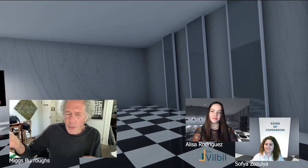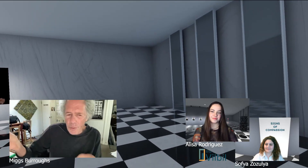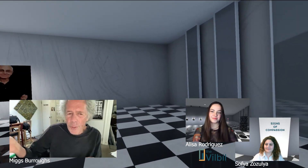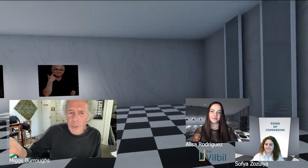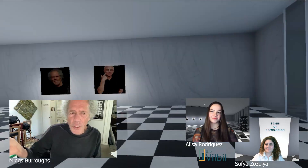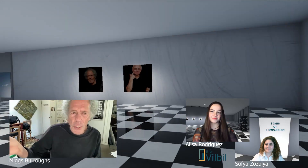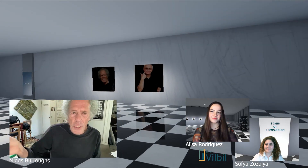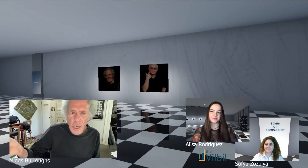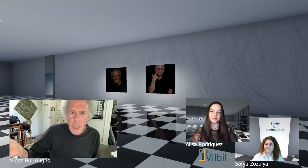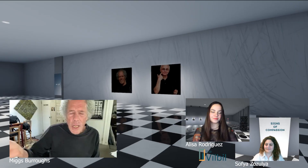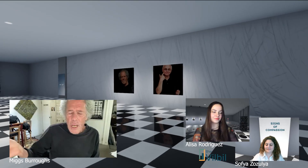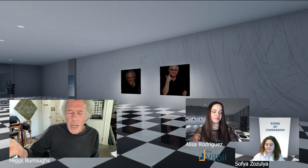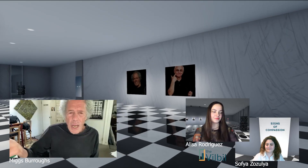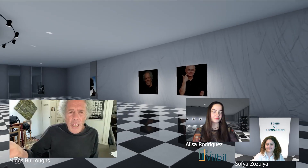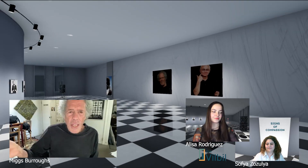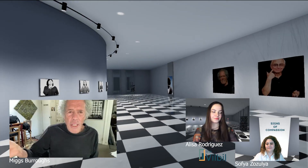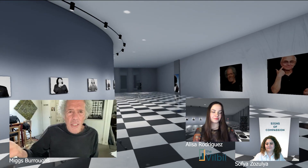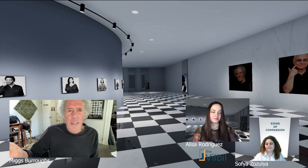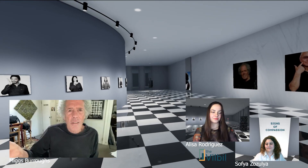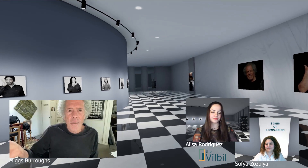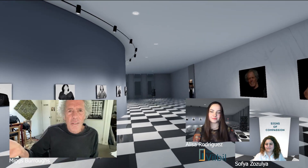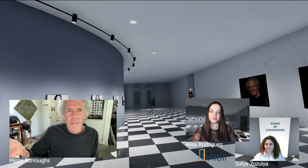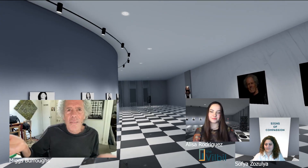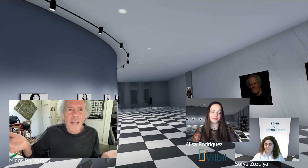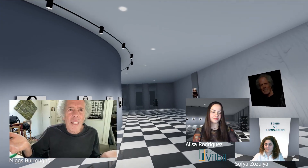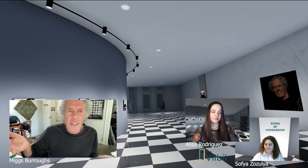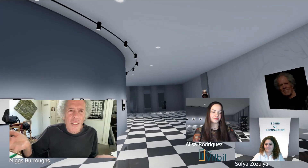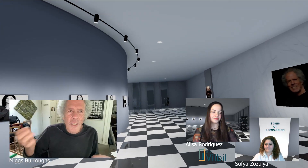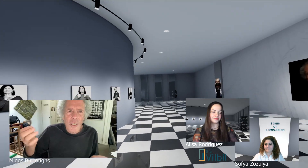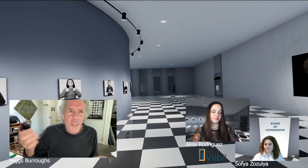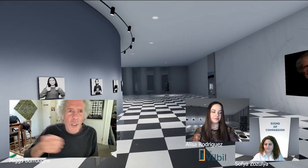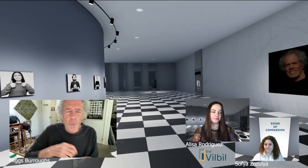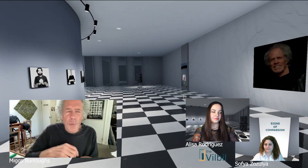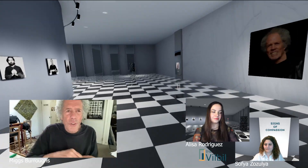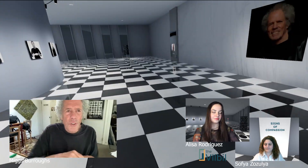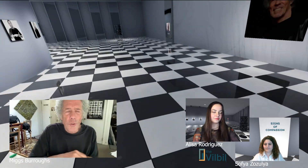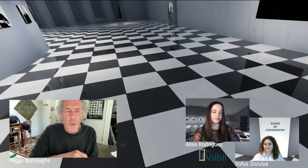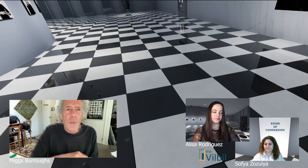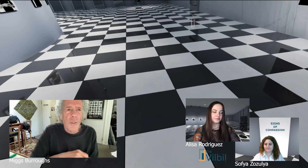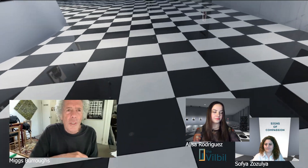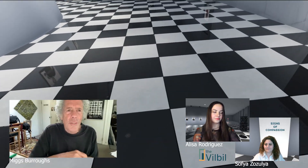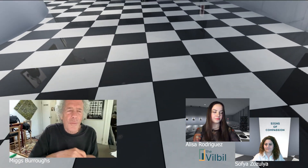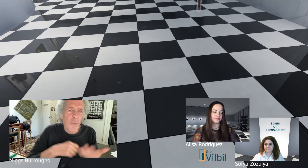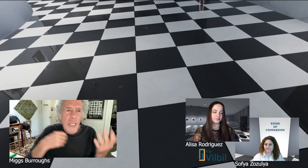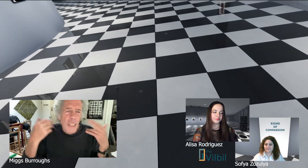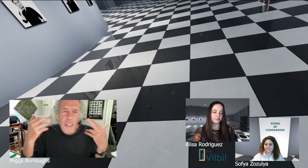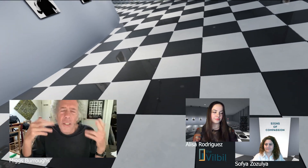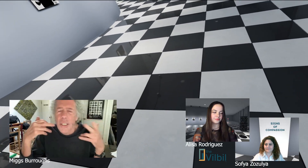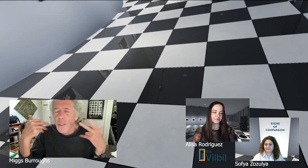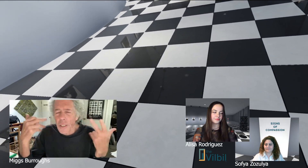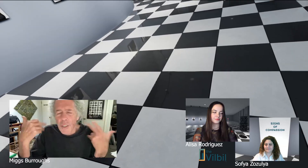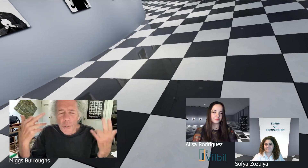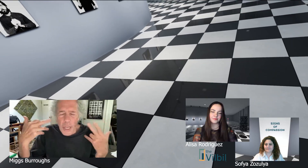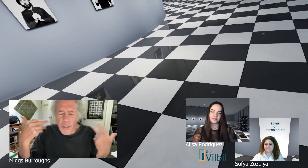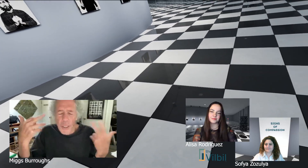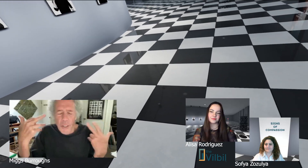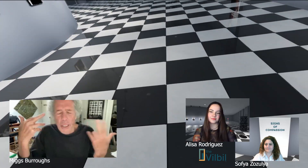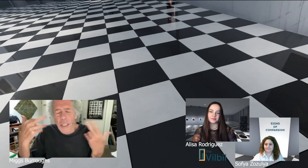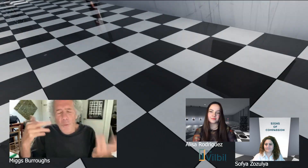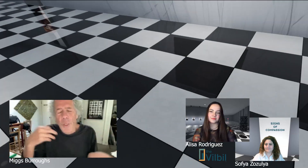particular reason, that a simple scribble, I mean, I didn't intellectualize it as a kid, but